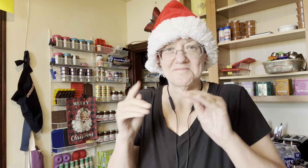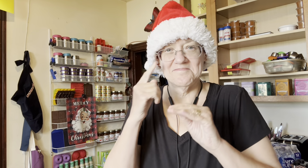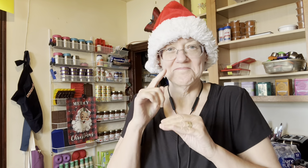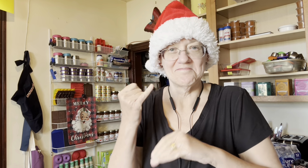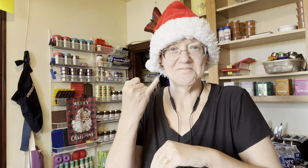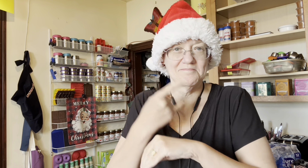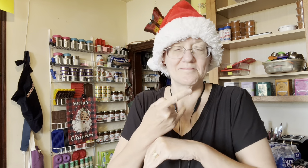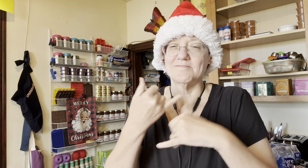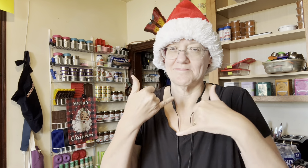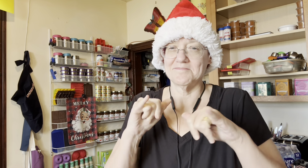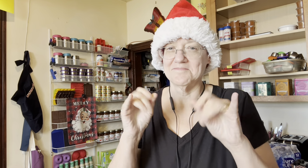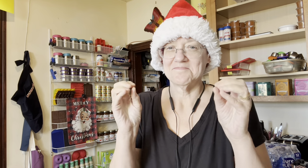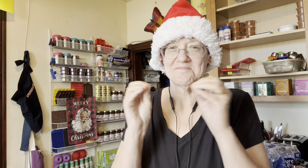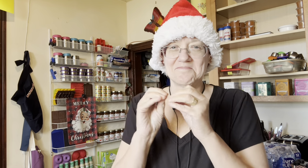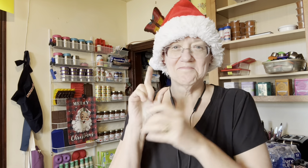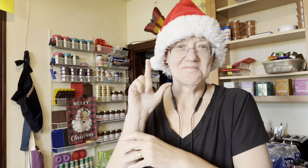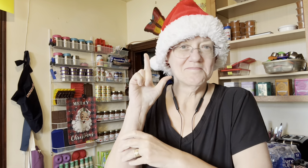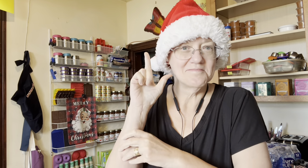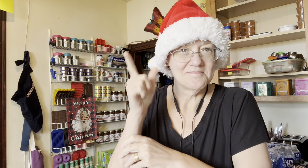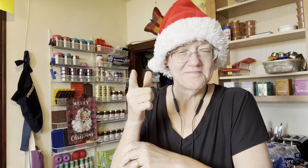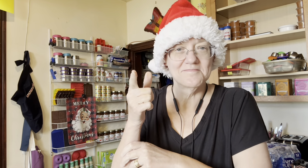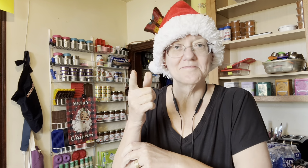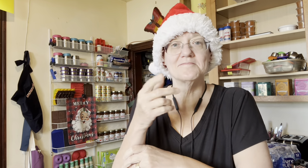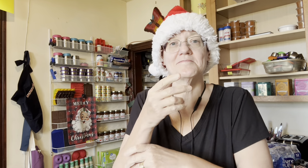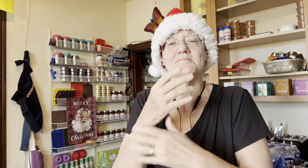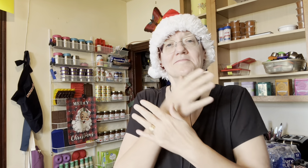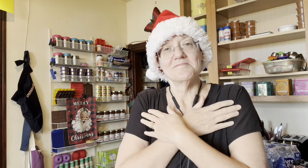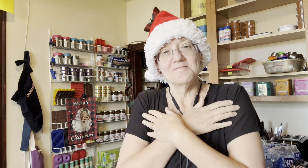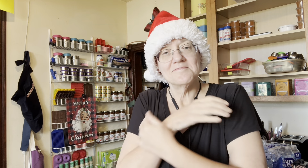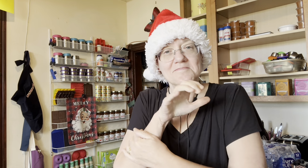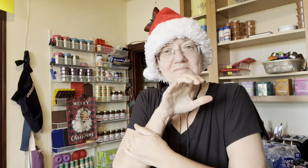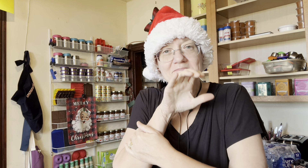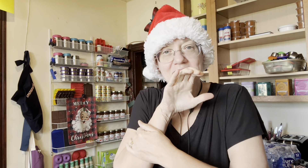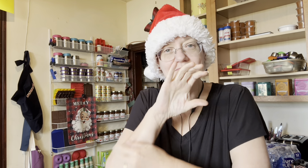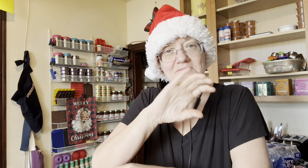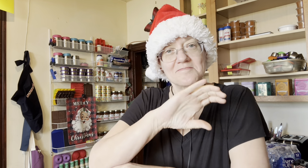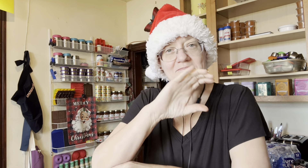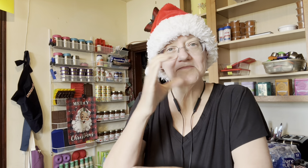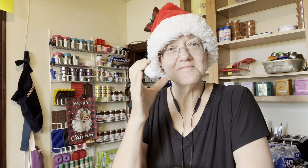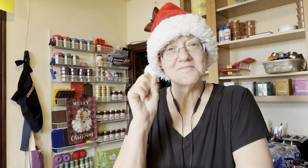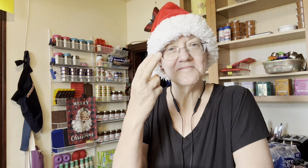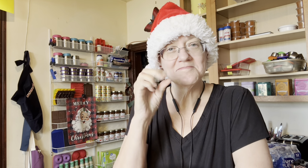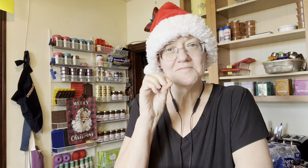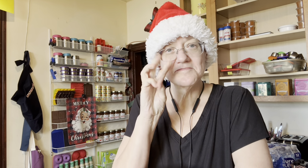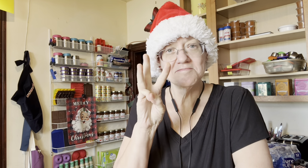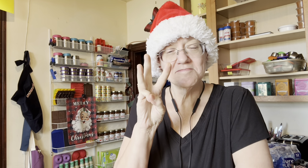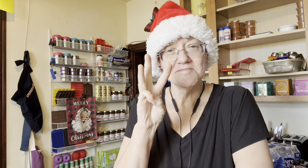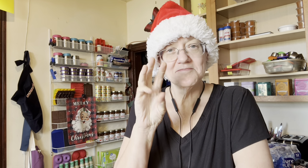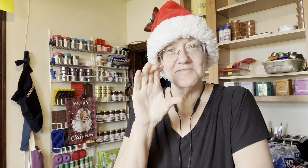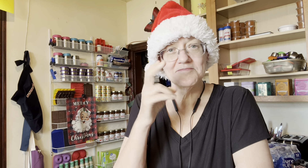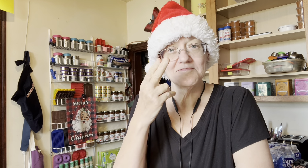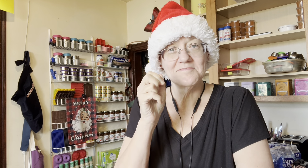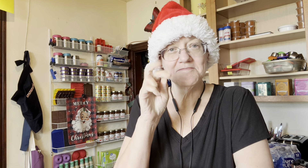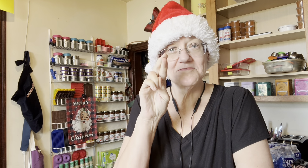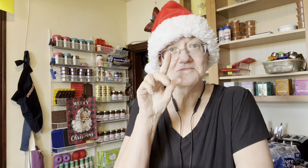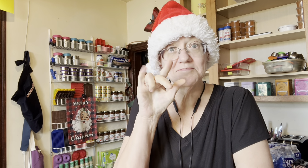We finished decorating for today, and there's still more to do later. We've been resting and watching Christmas shows. We've